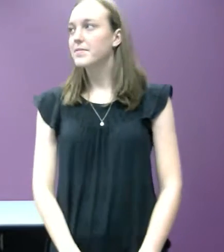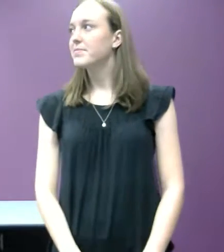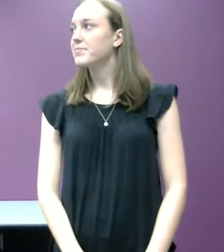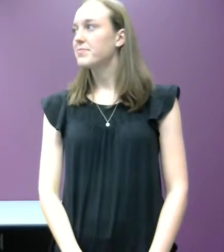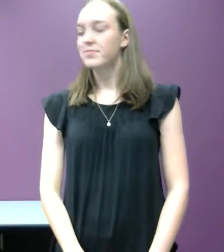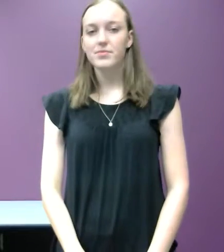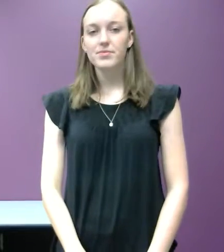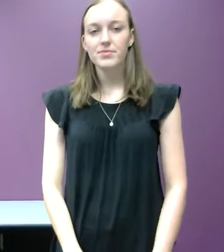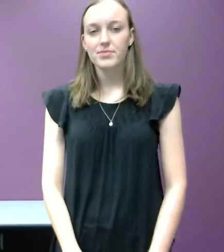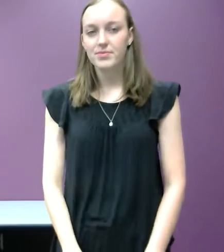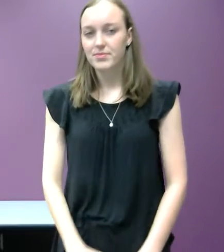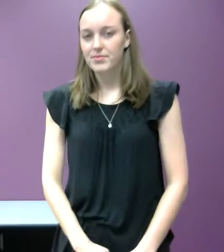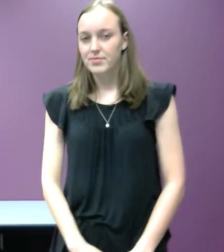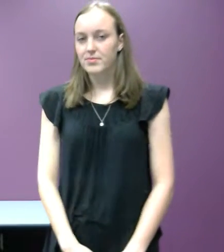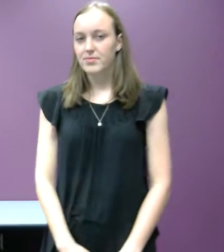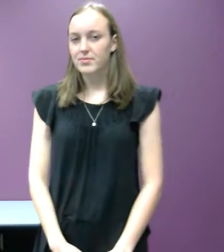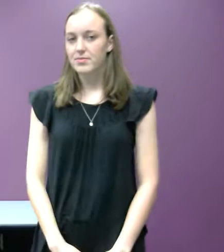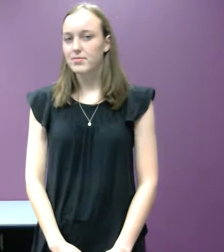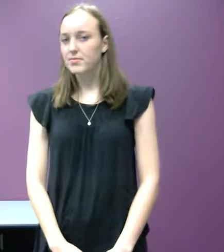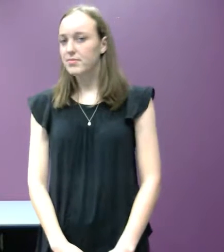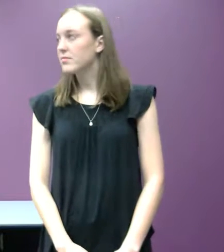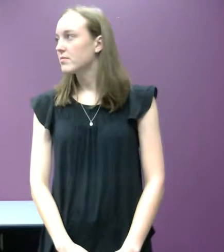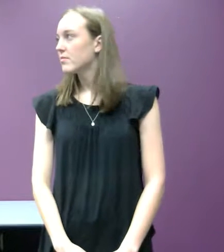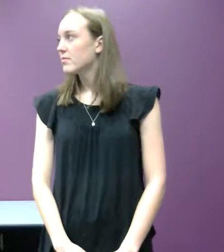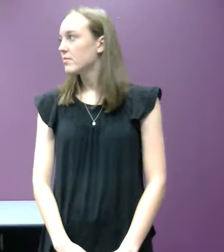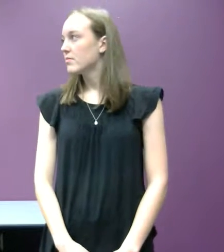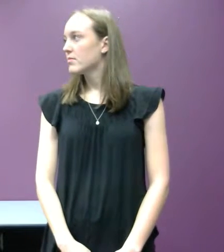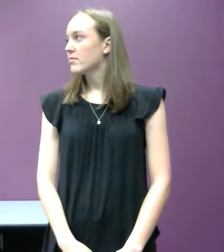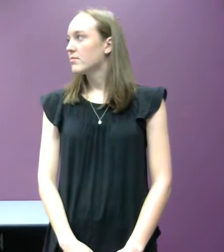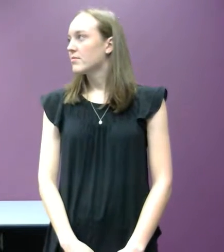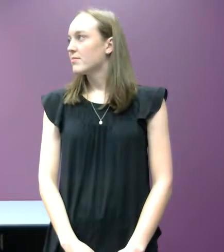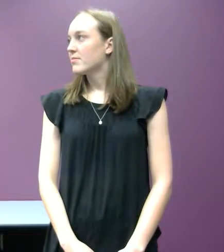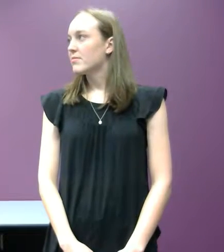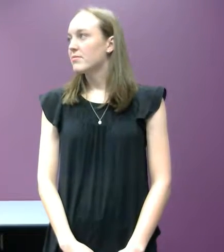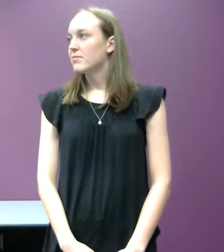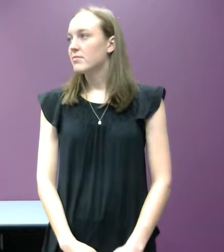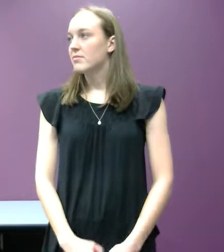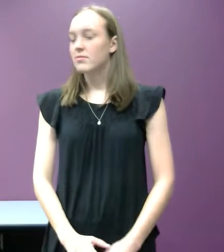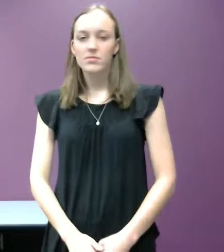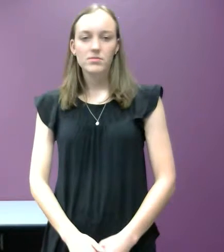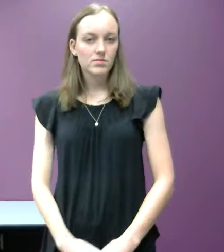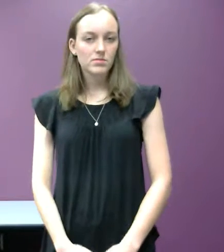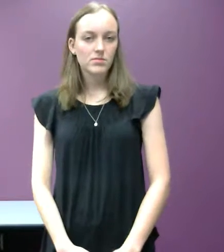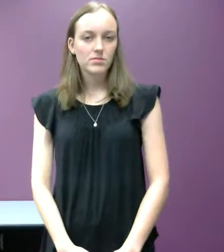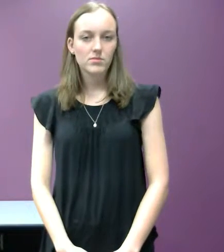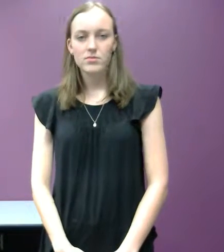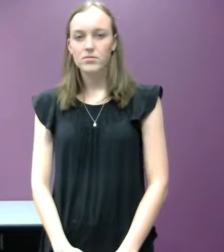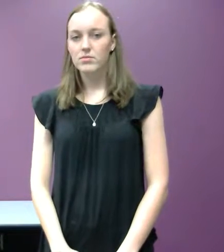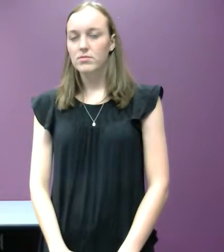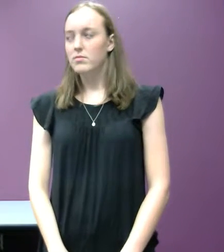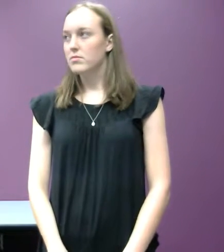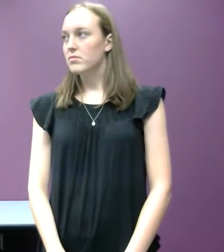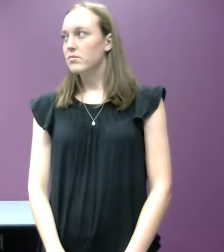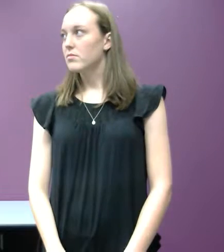an introduction to, pardon me. There's a bit of an introduction to this, so we'll just have to bear with